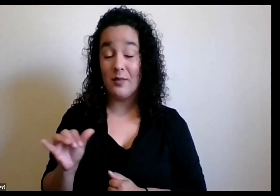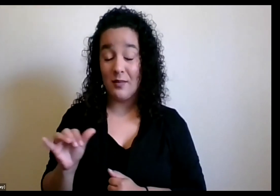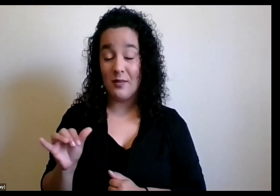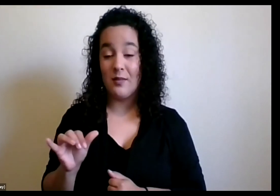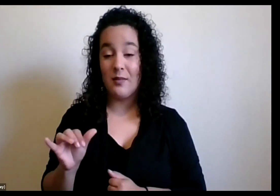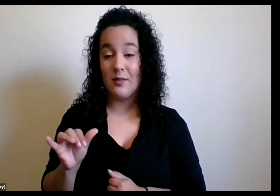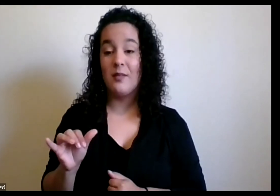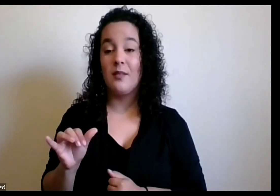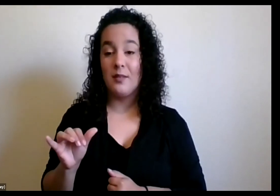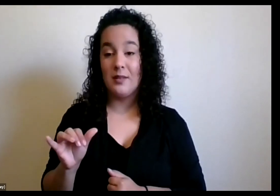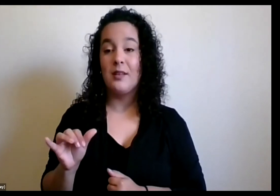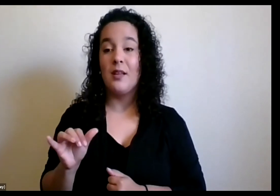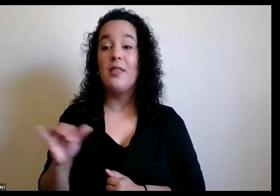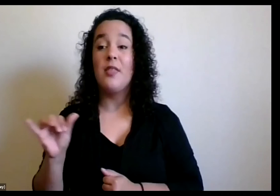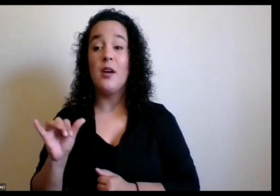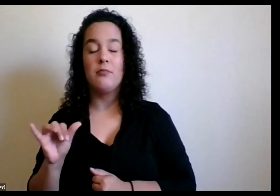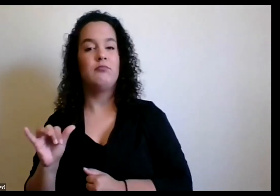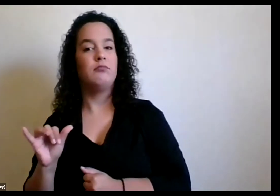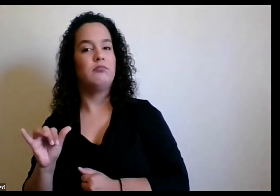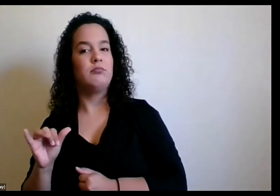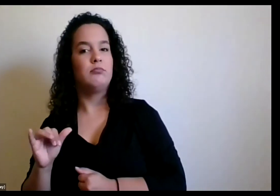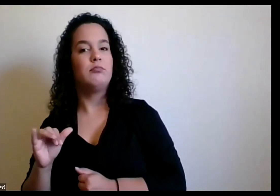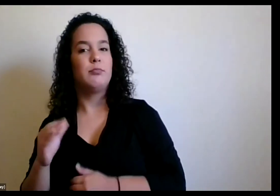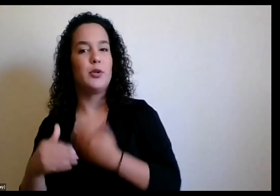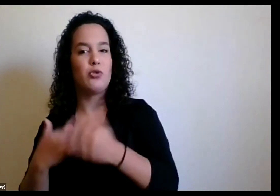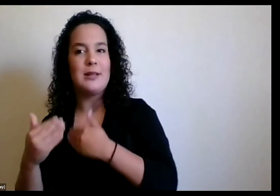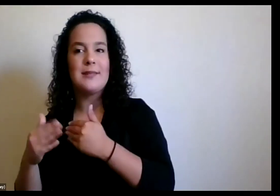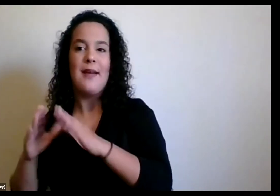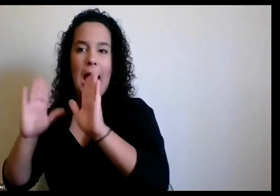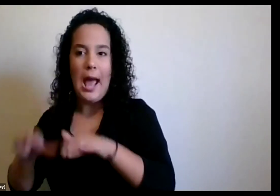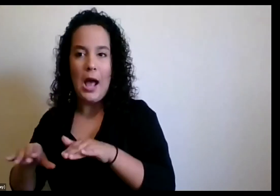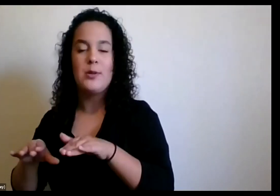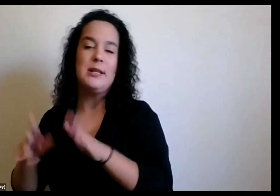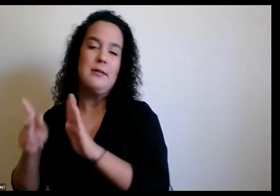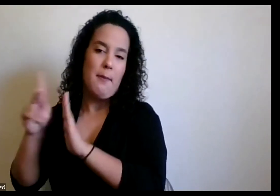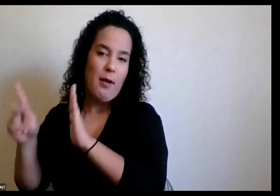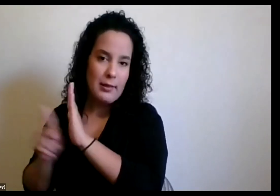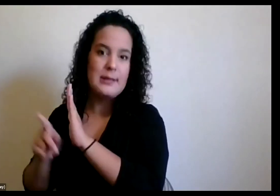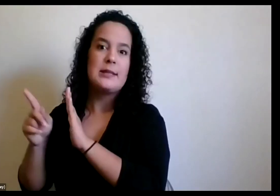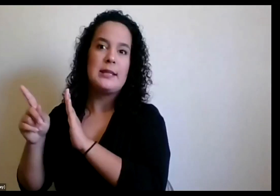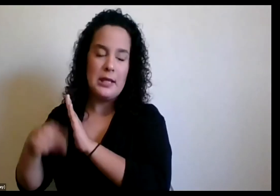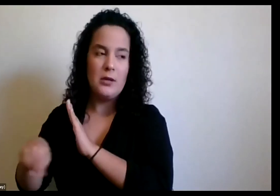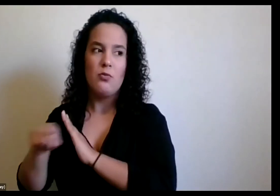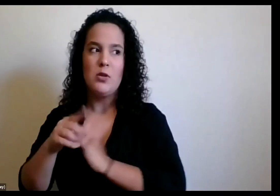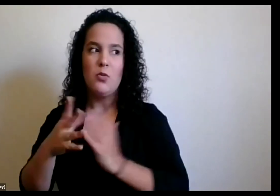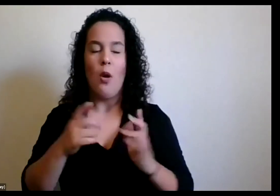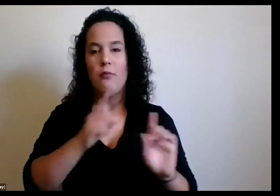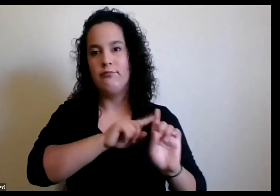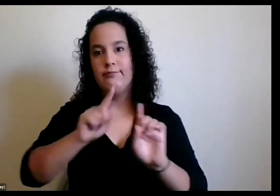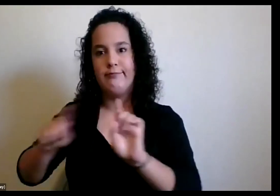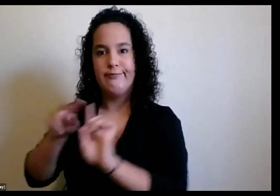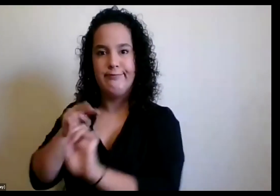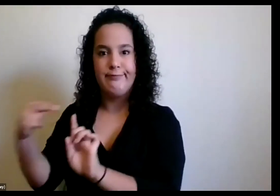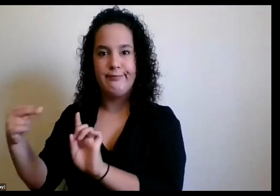not housing policies. So that's also where we check, like equity enthusiasts as a gut check are very, very supportive of